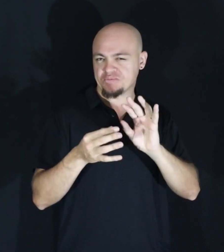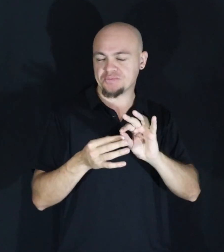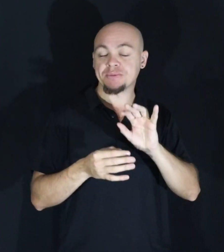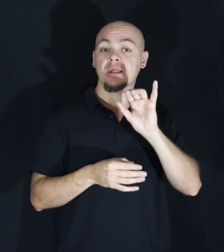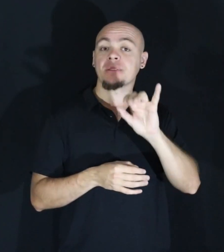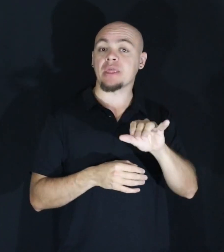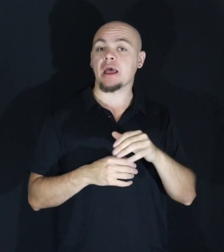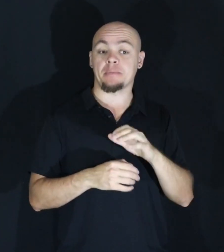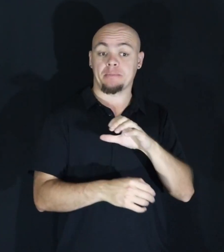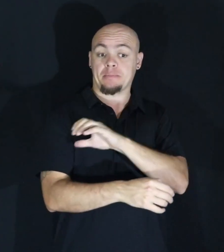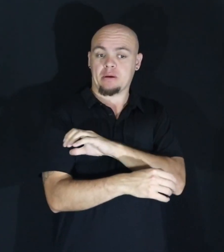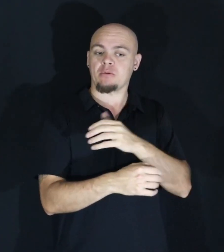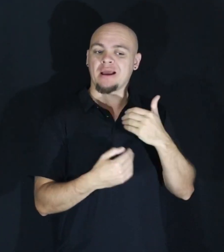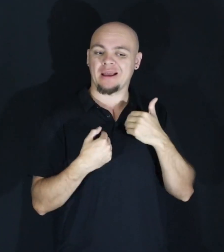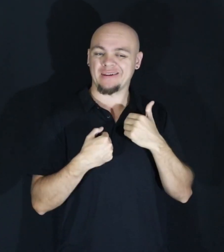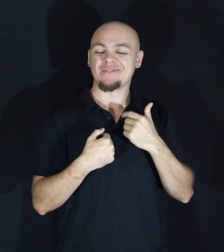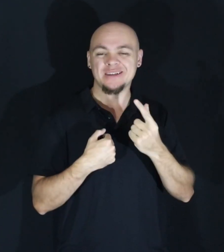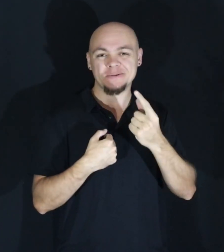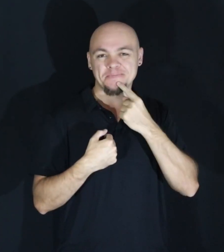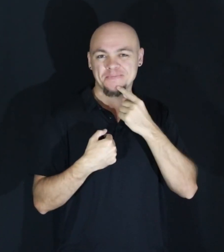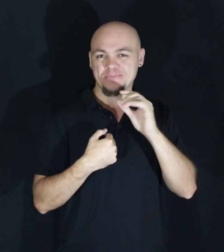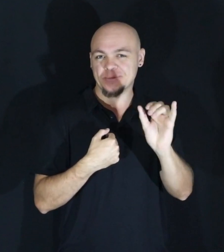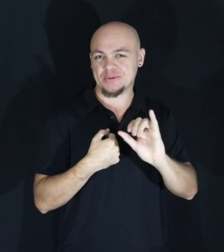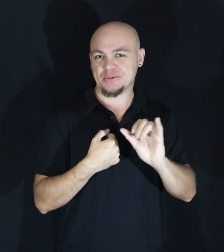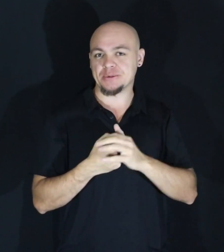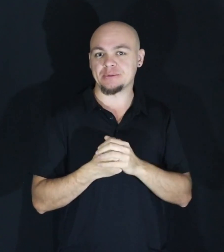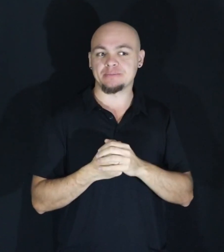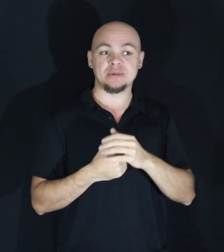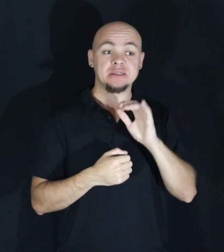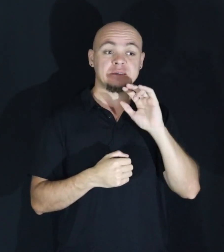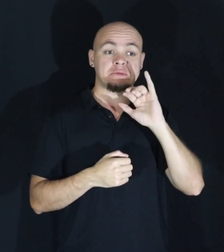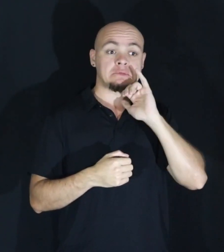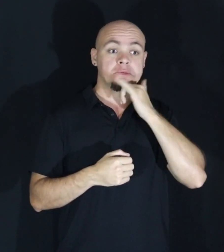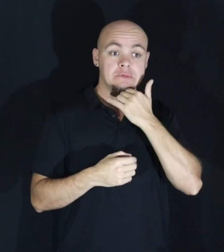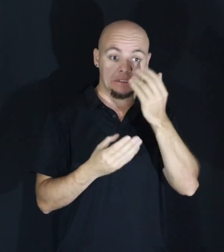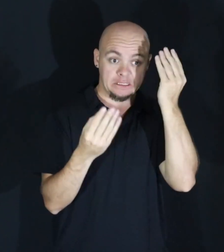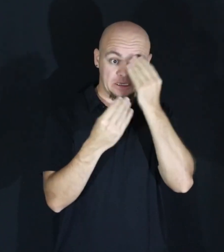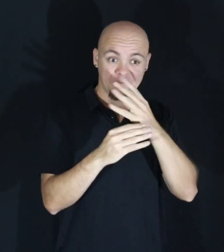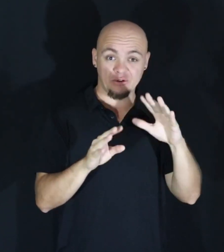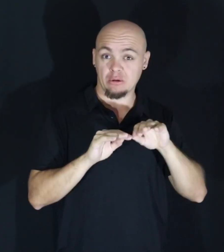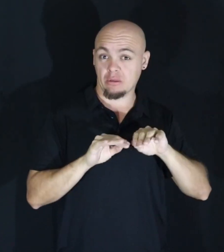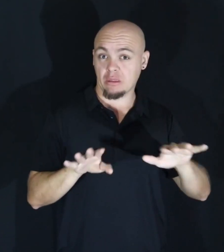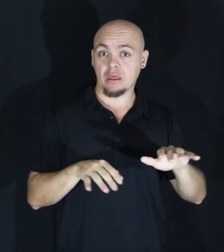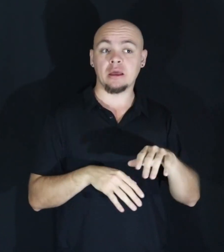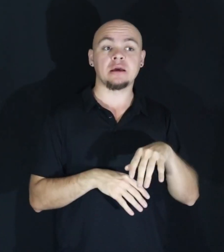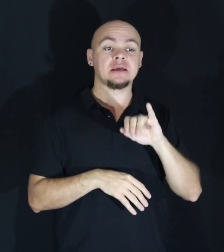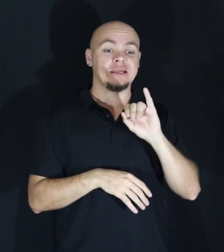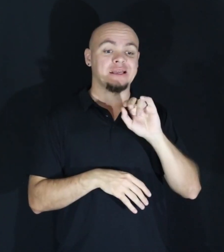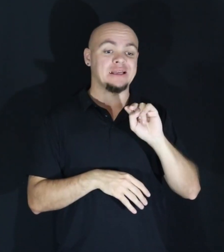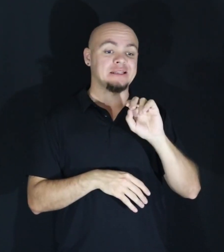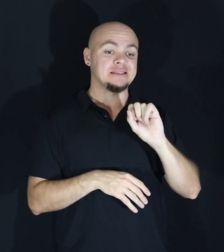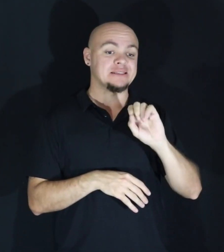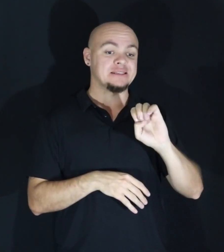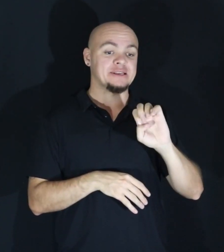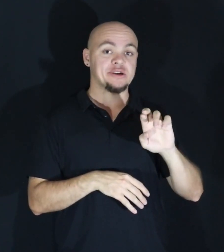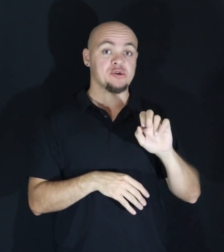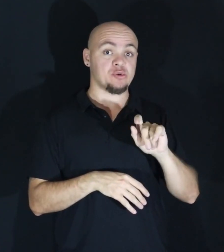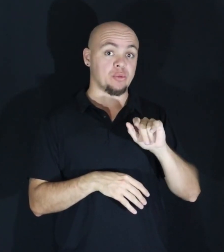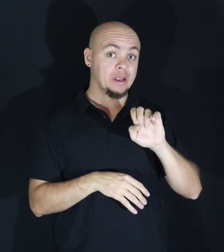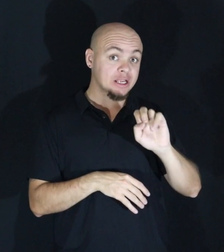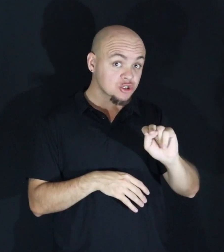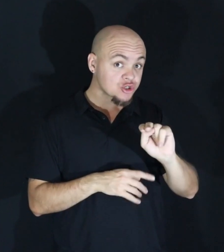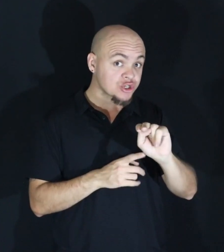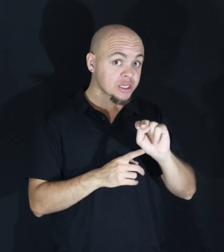power came with its disappointments. Misinformation being spread, insurrections being organized in plain sight without